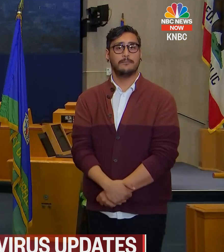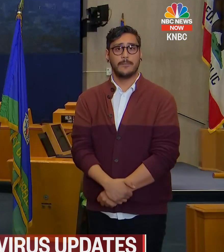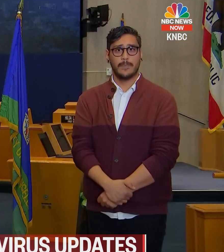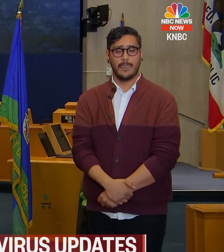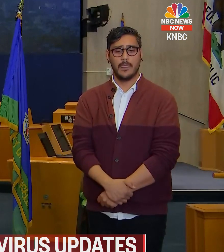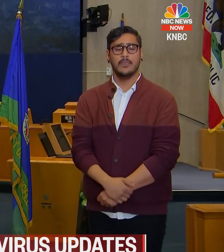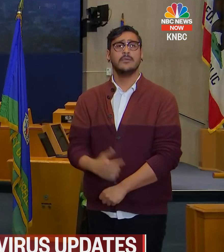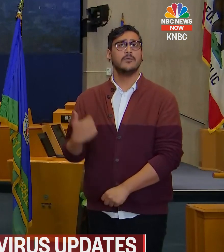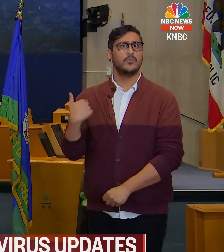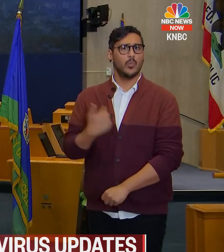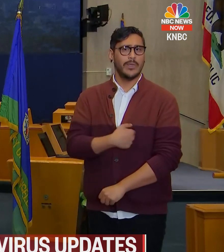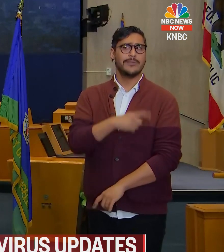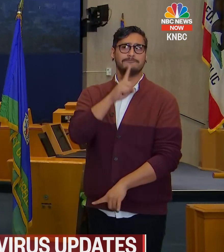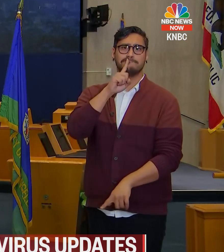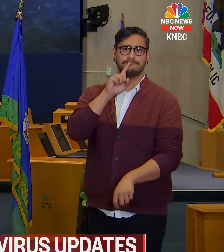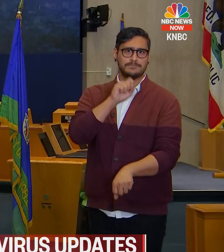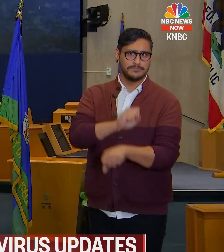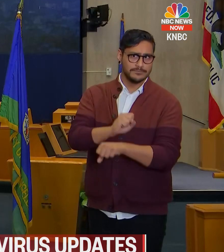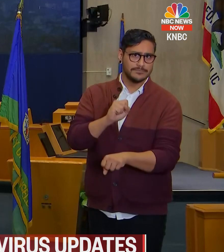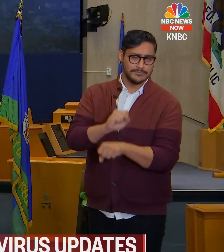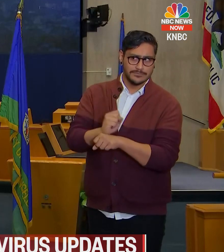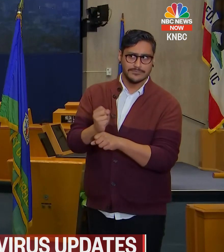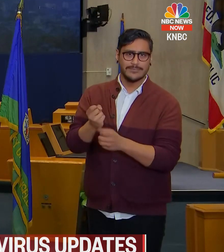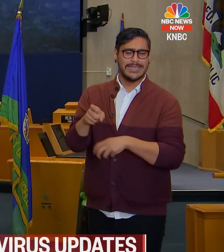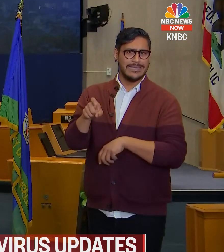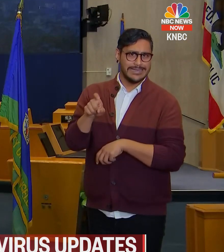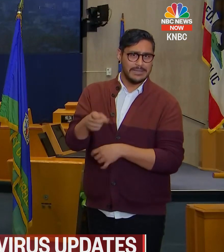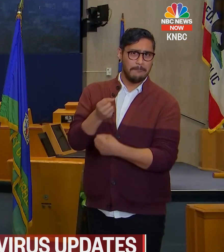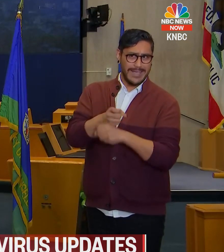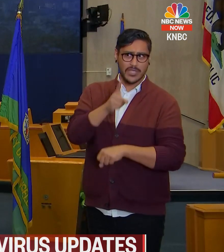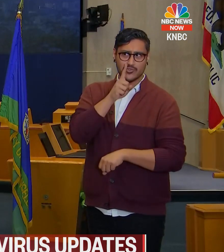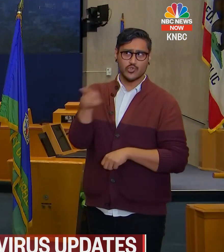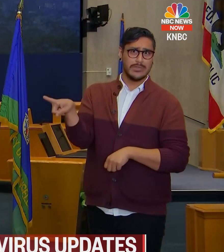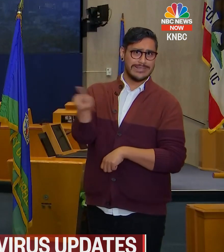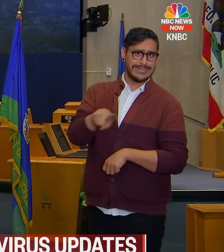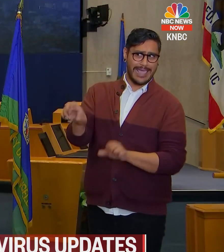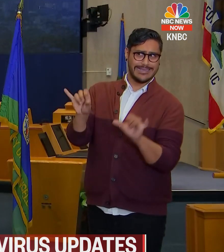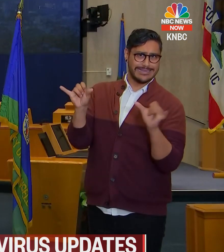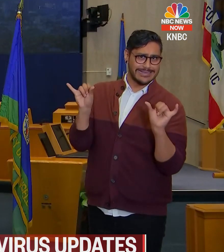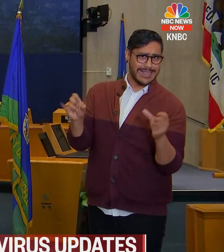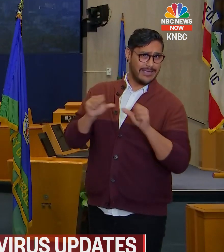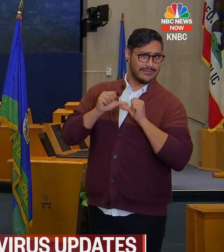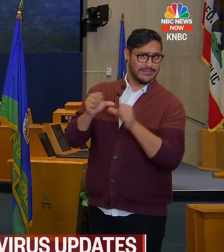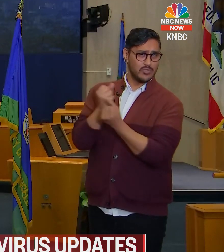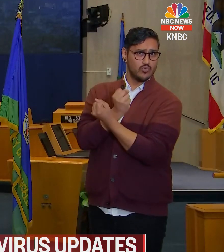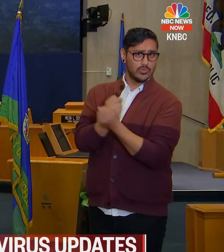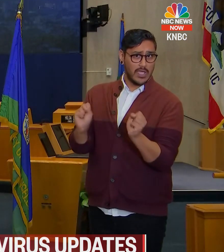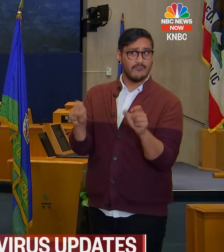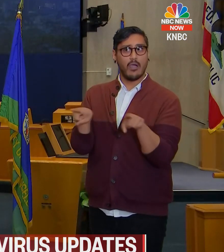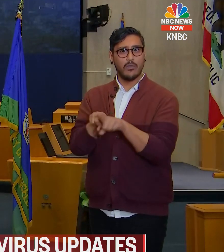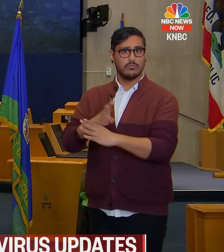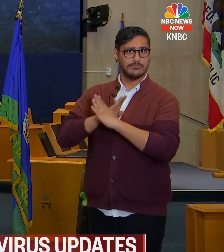We owe it to them to do everything we can to ensure their safety as well as that of their family members.